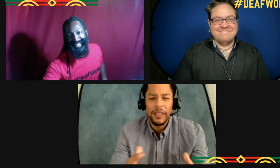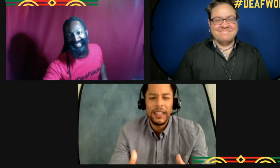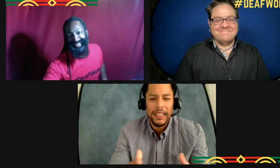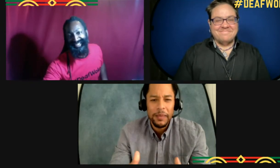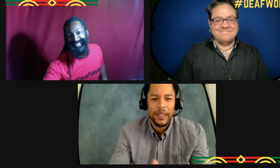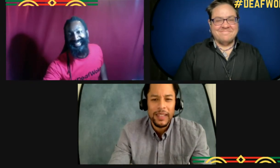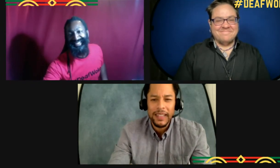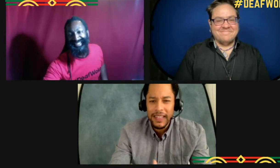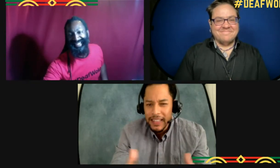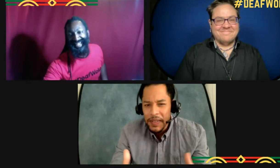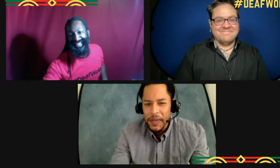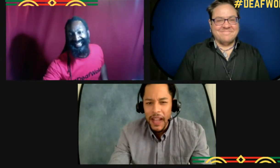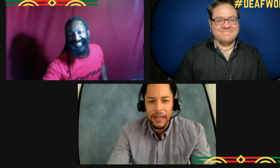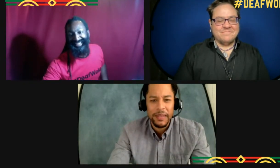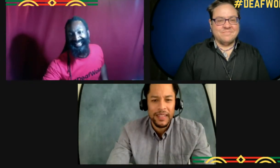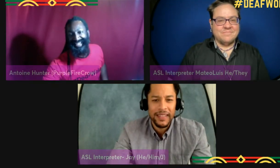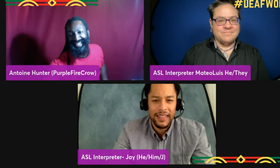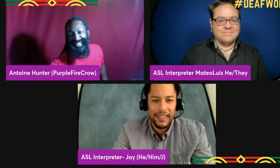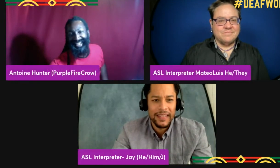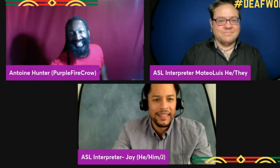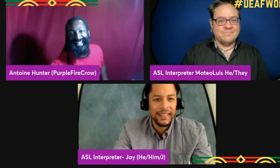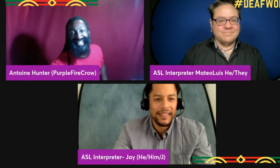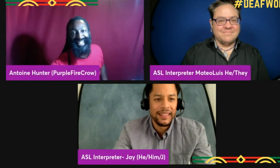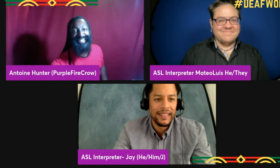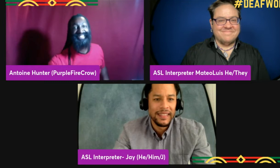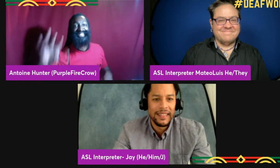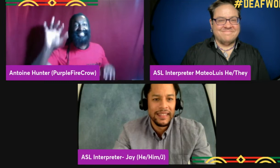Let's go see. Let's see their names.